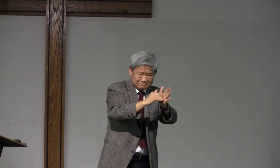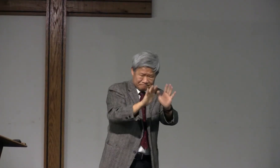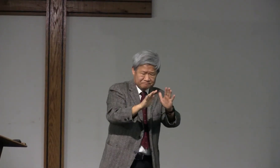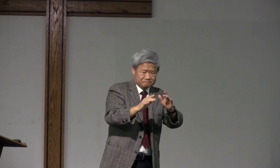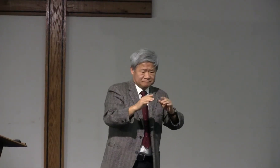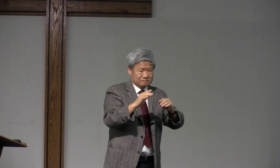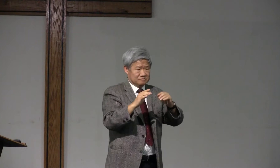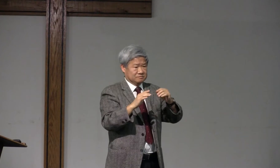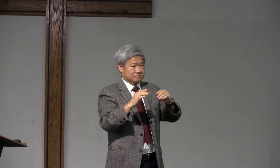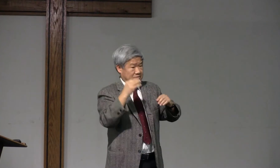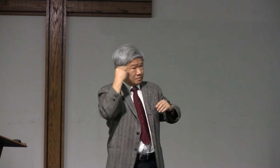This morning, as